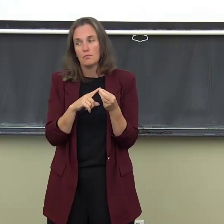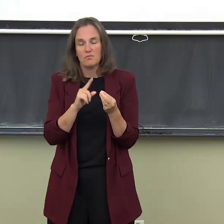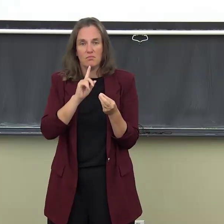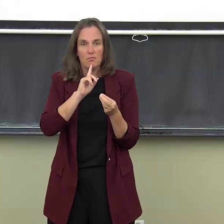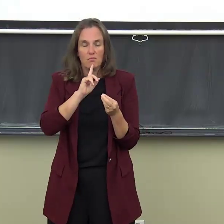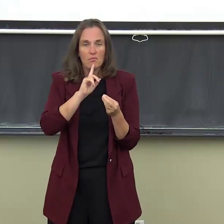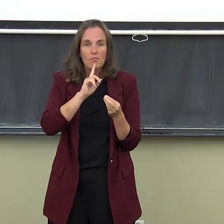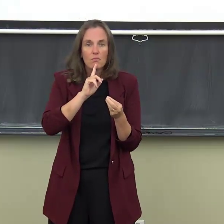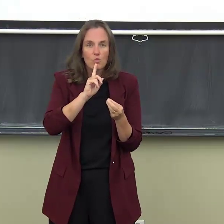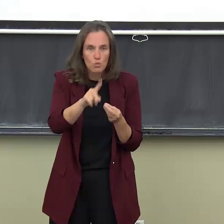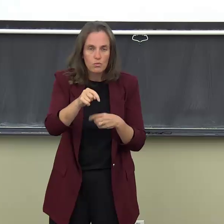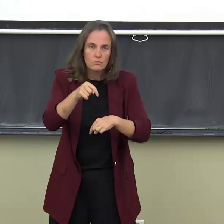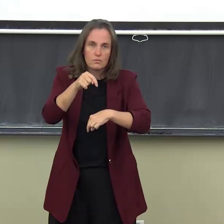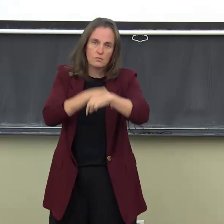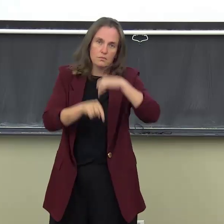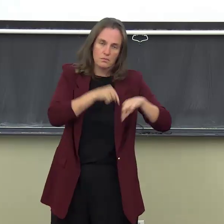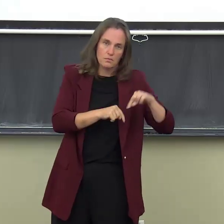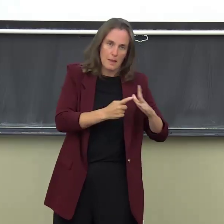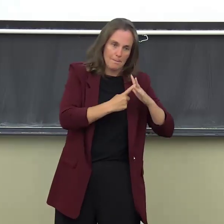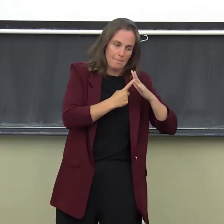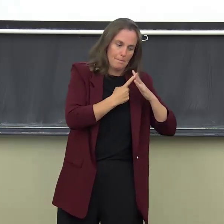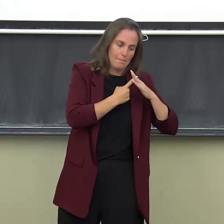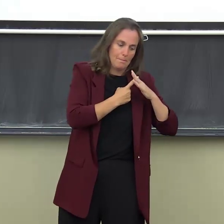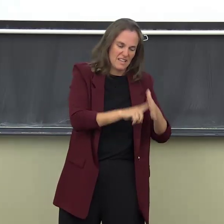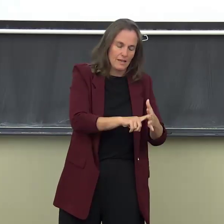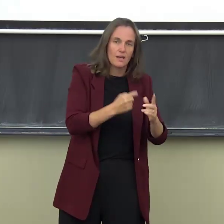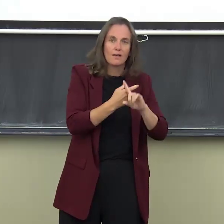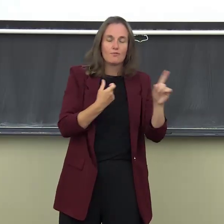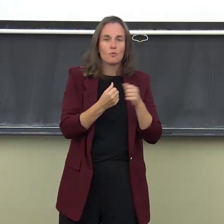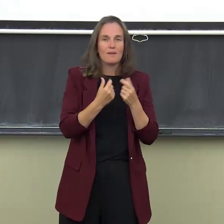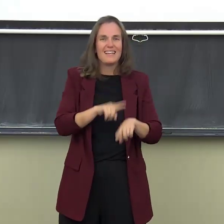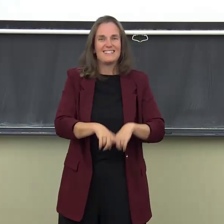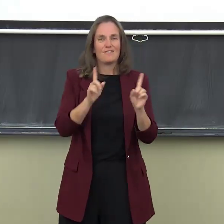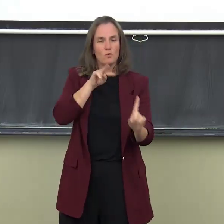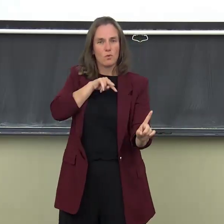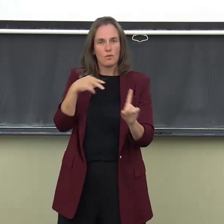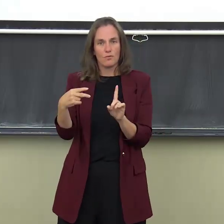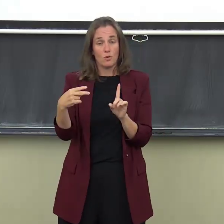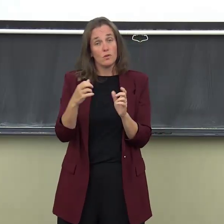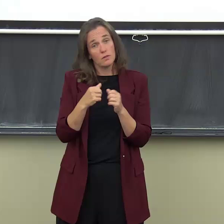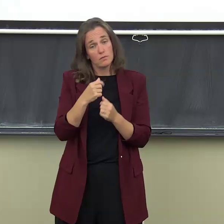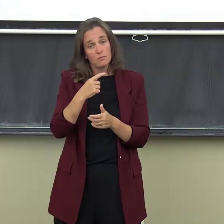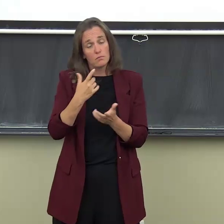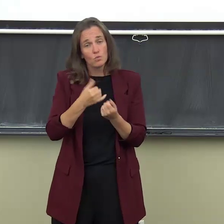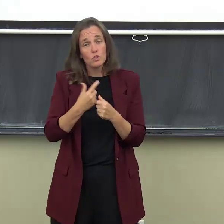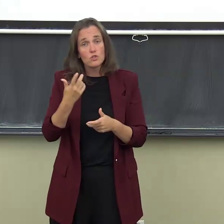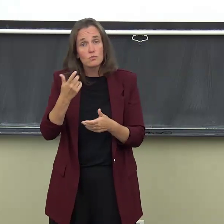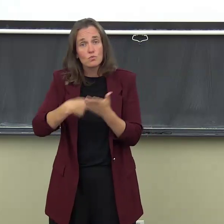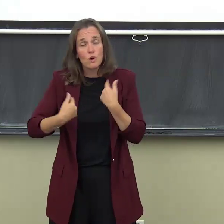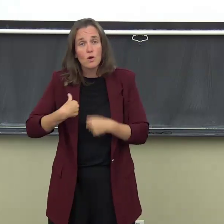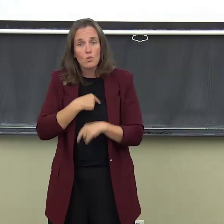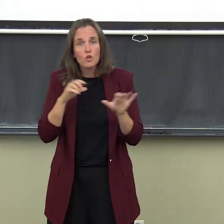really beginning from the start, beginning from a new point of view, which is what we're doing in accessibility.